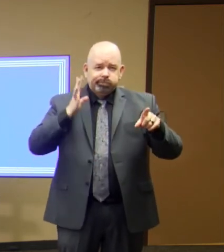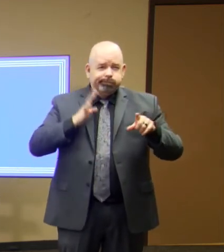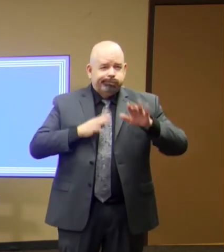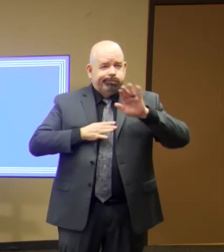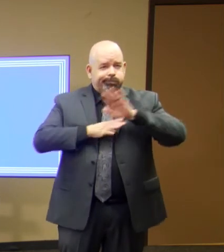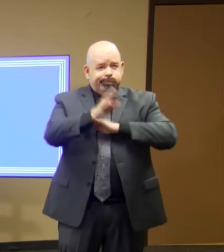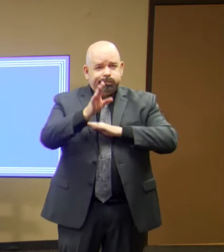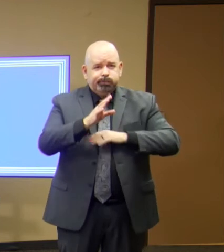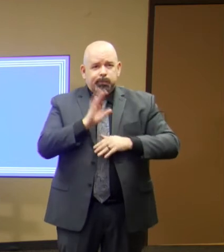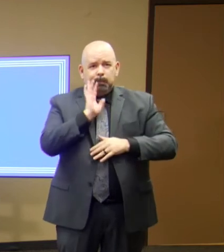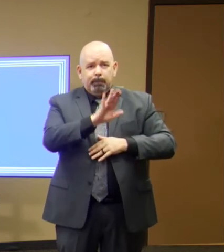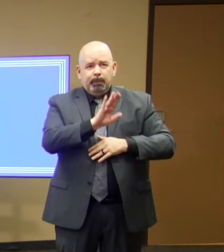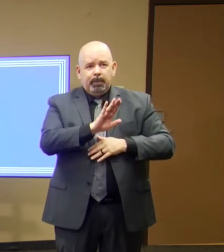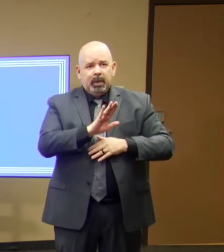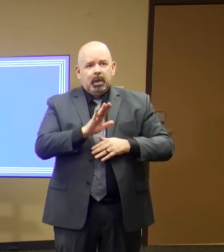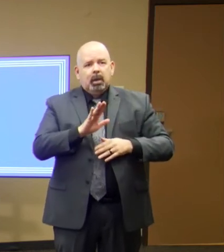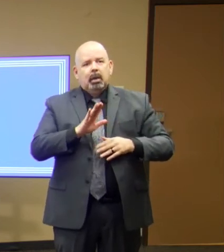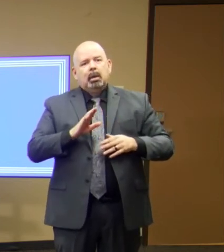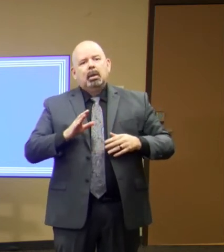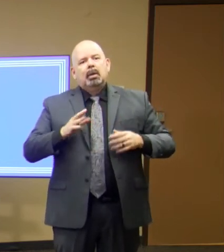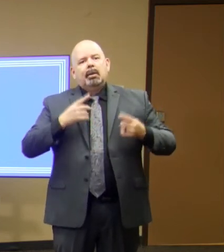things on this list